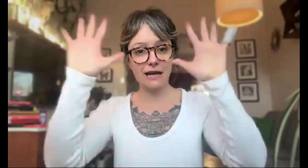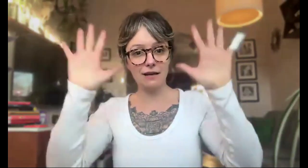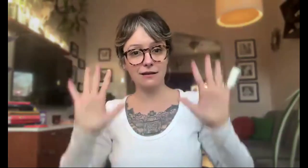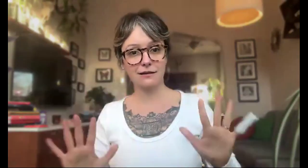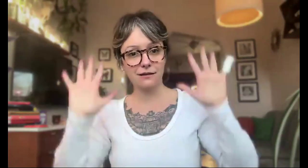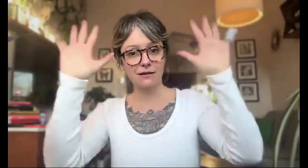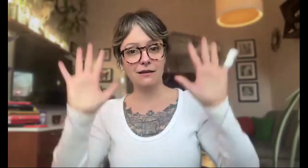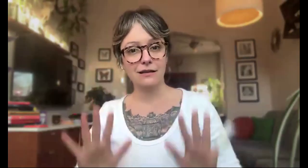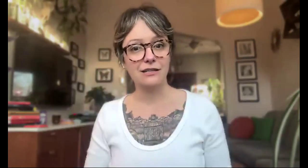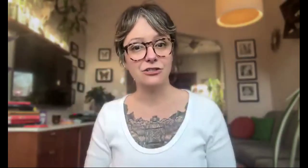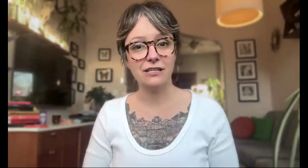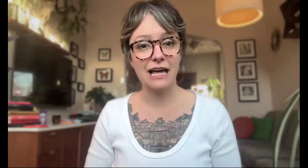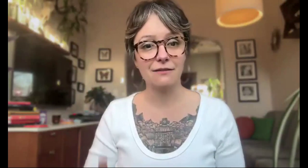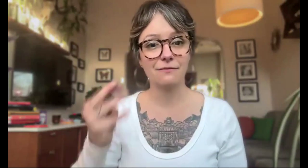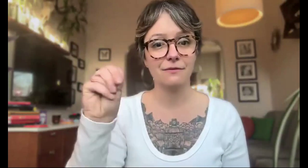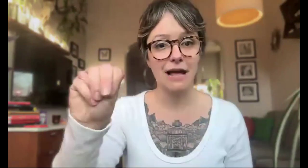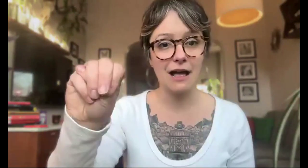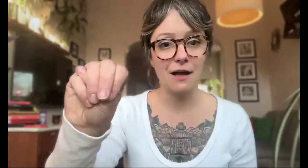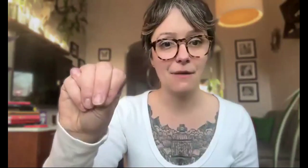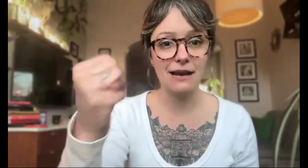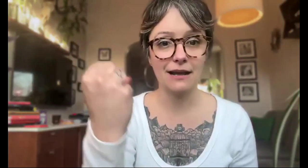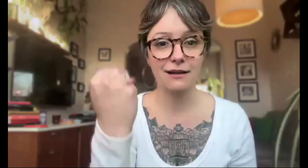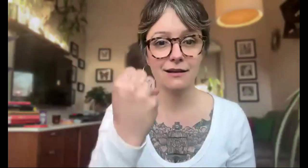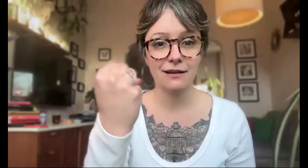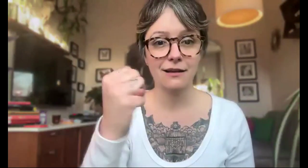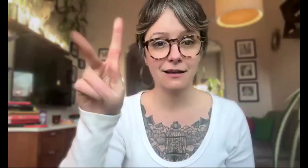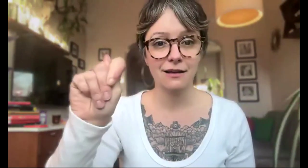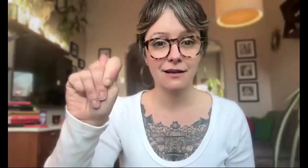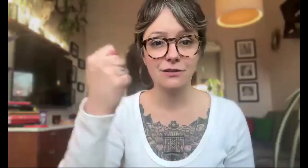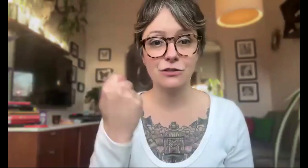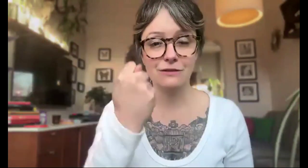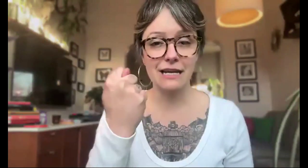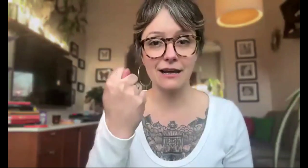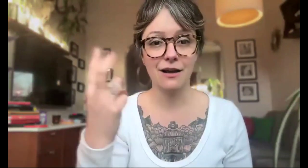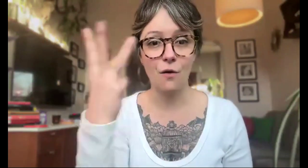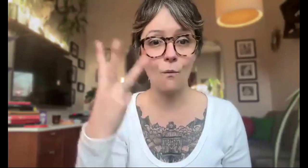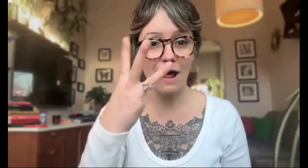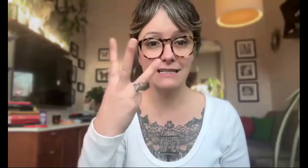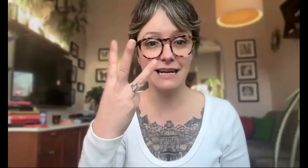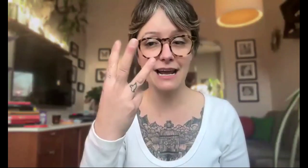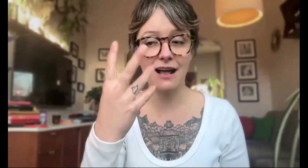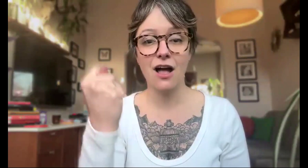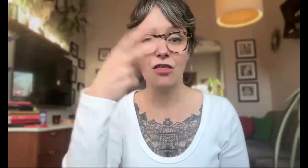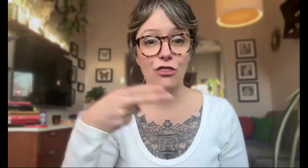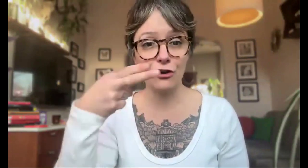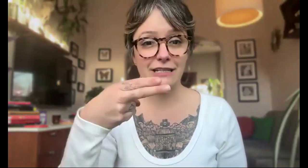Sunday, is just that. Monday, Tuesday, Wednesday,